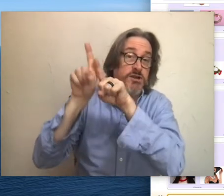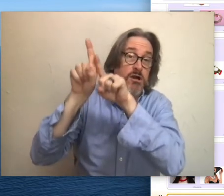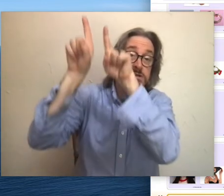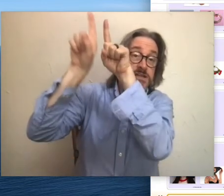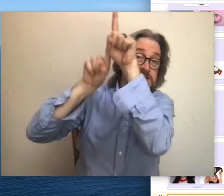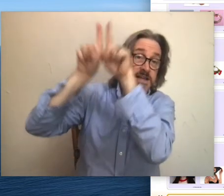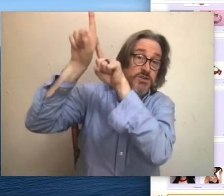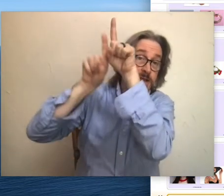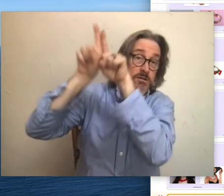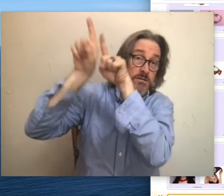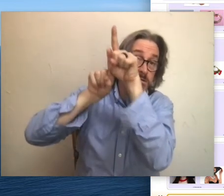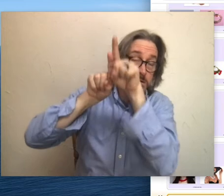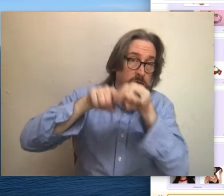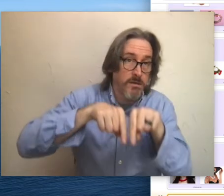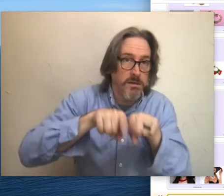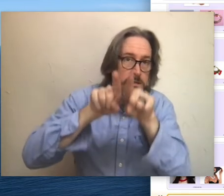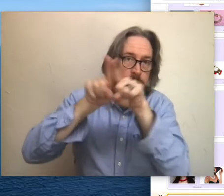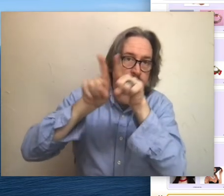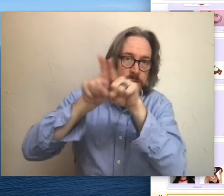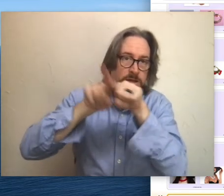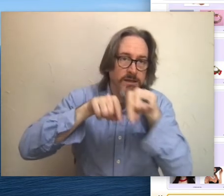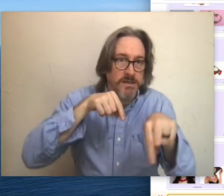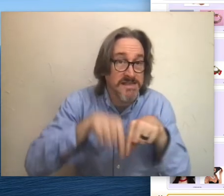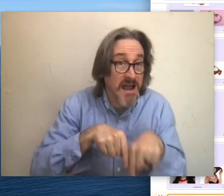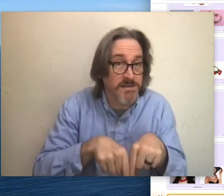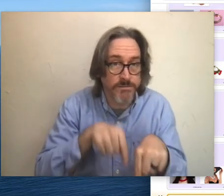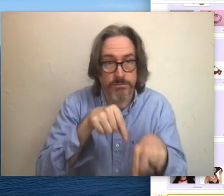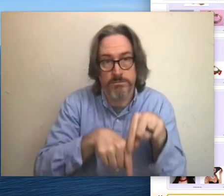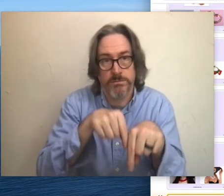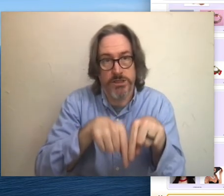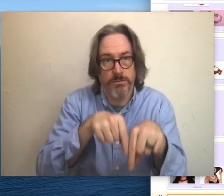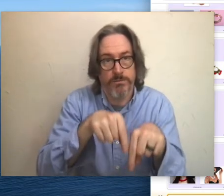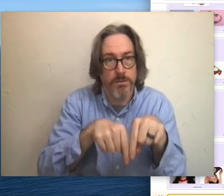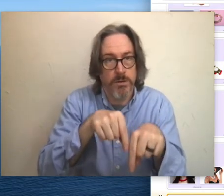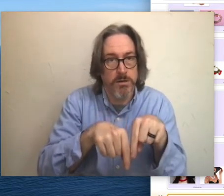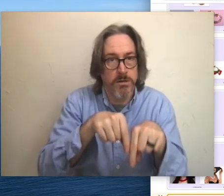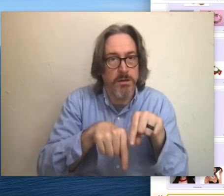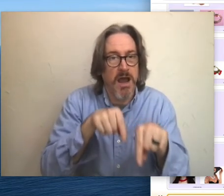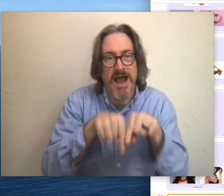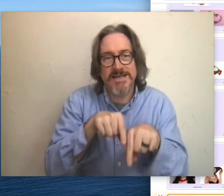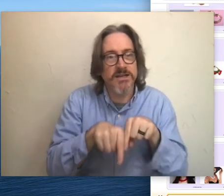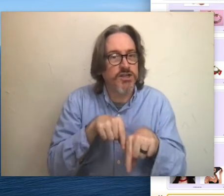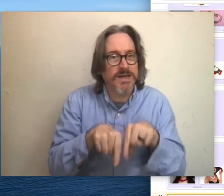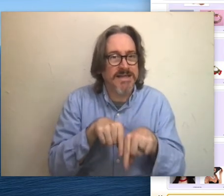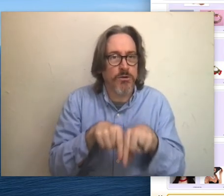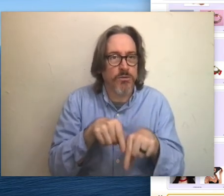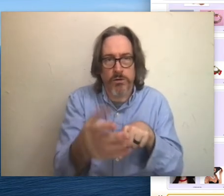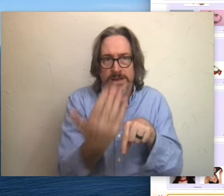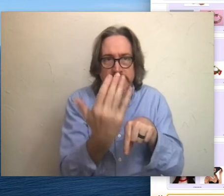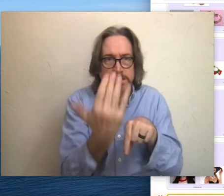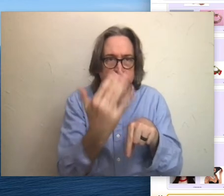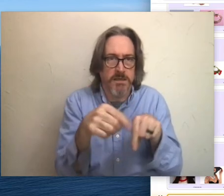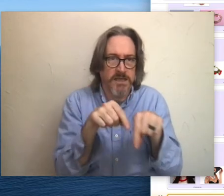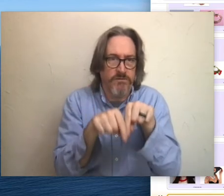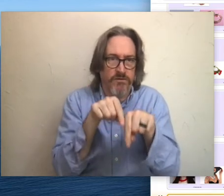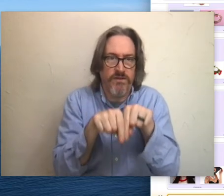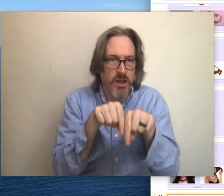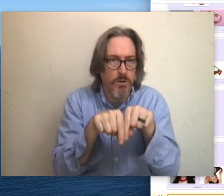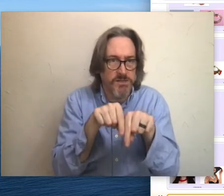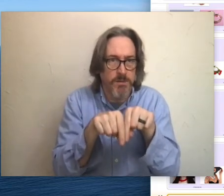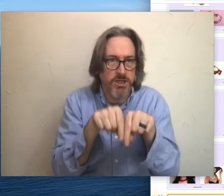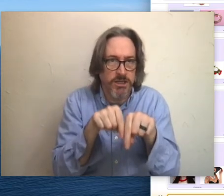for stars because they twinkle. Twinkle, twinkle, little socks. So I tend to do it downward only because